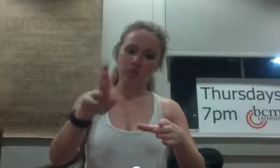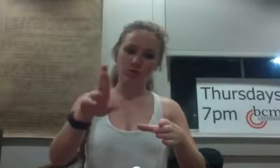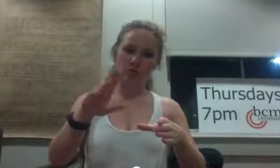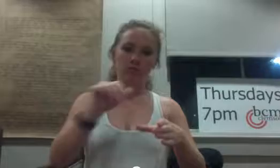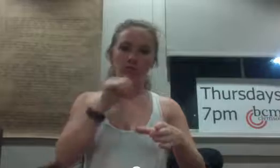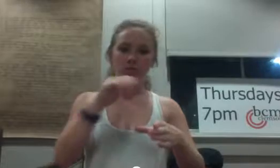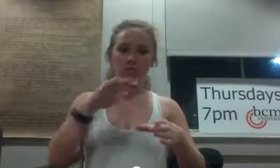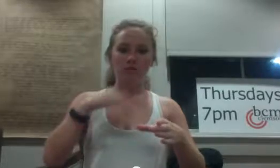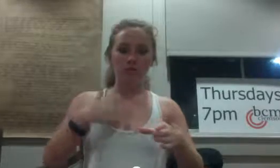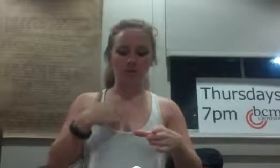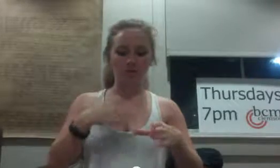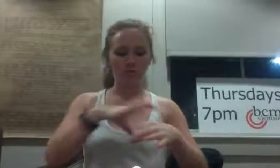There's a nucleus.